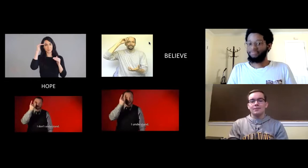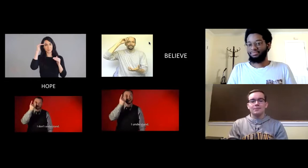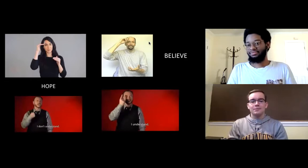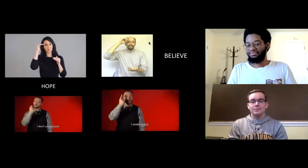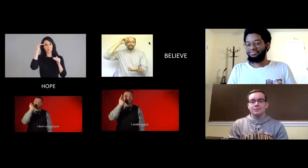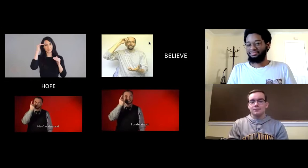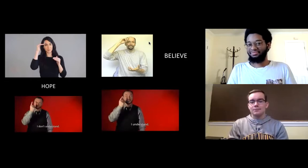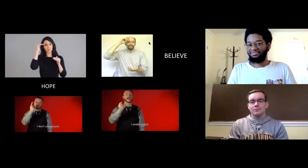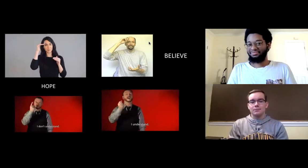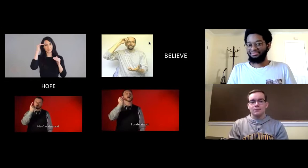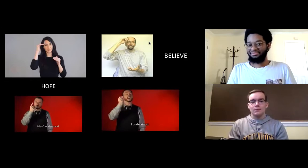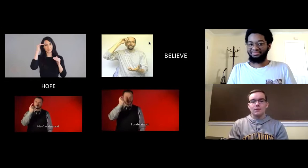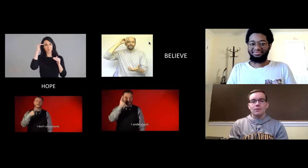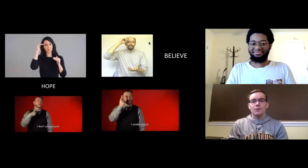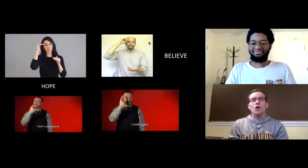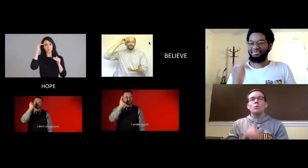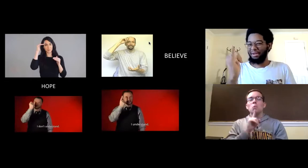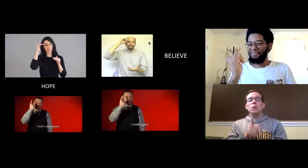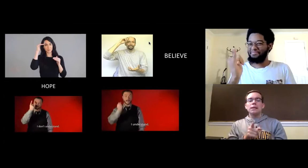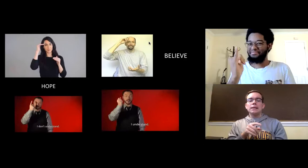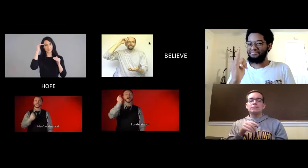Biology, though, I understand.